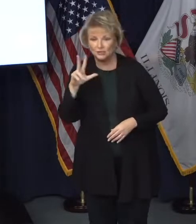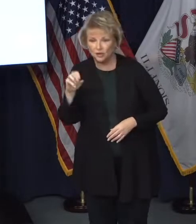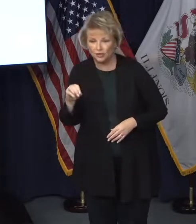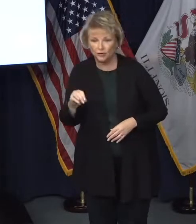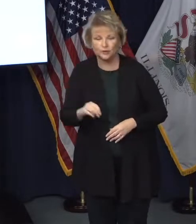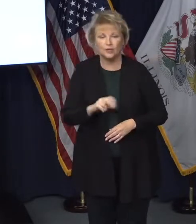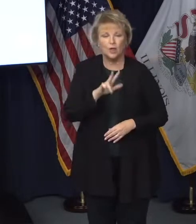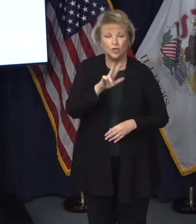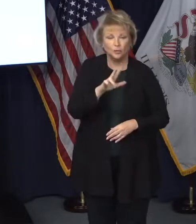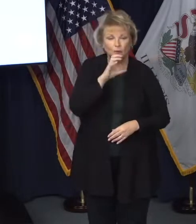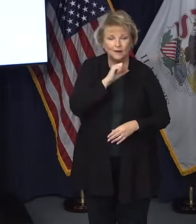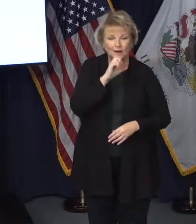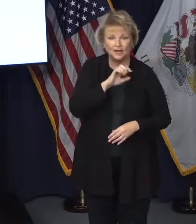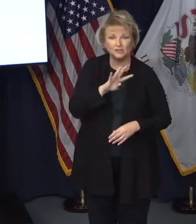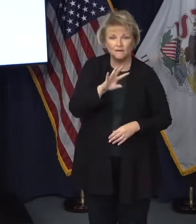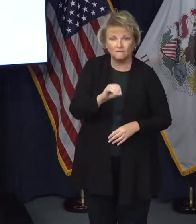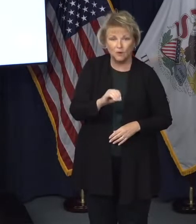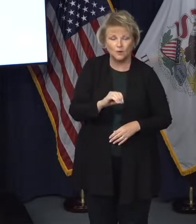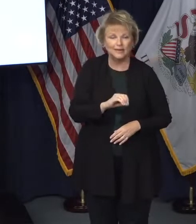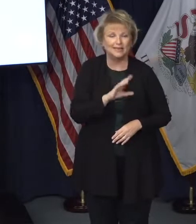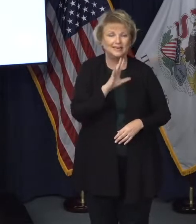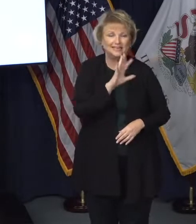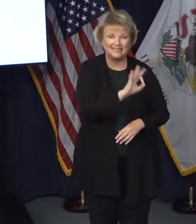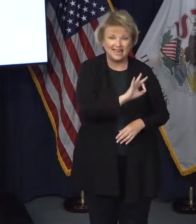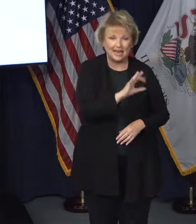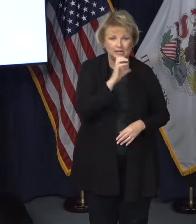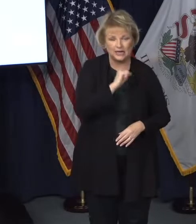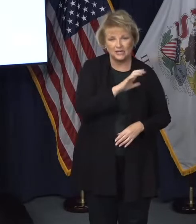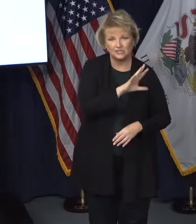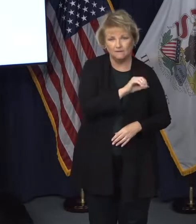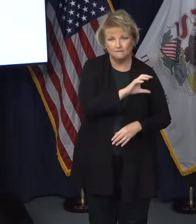were in their 40s, 9 were in their 50s.